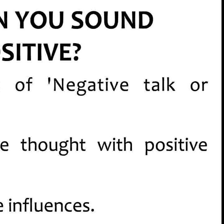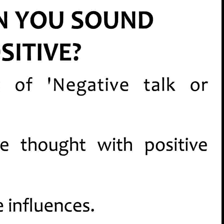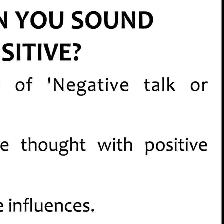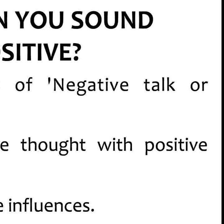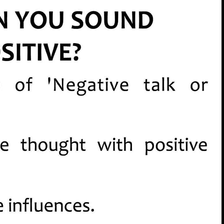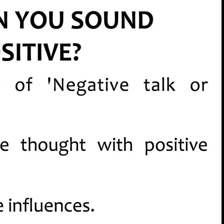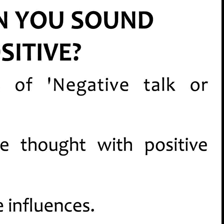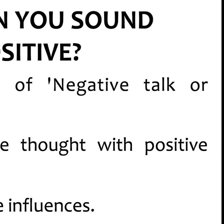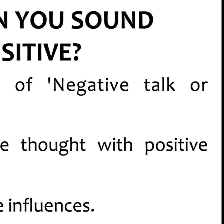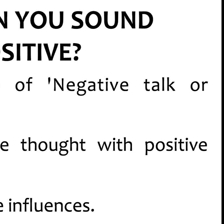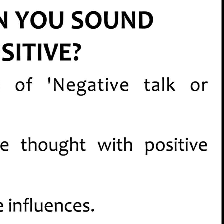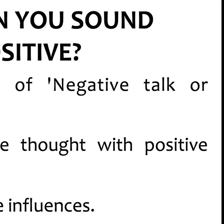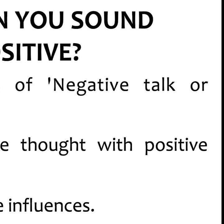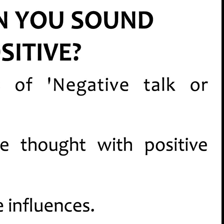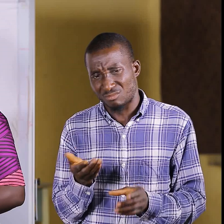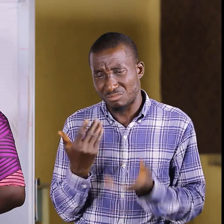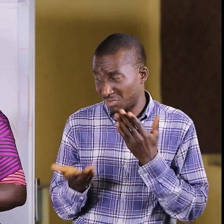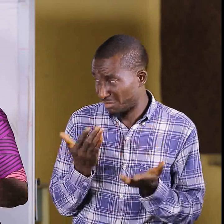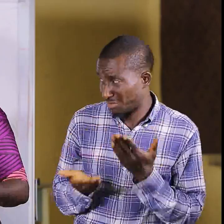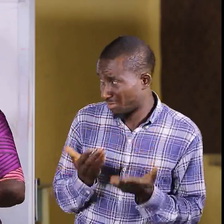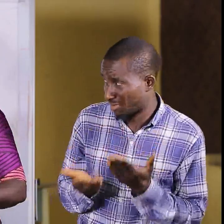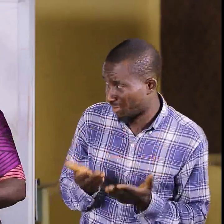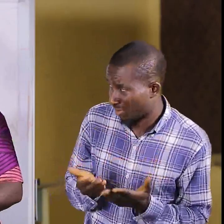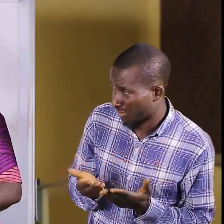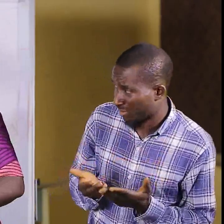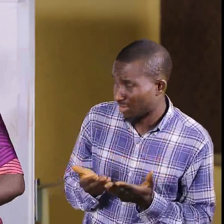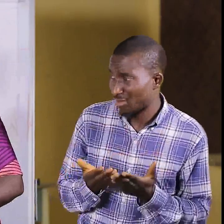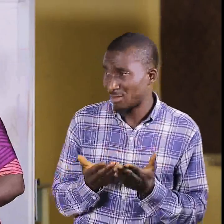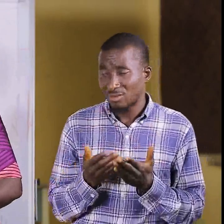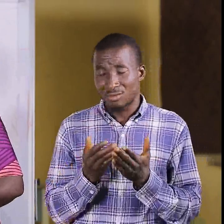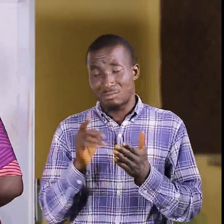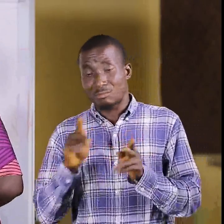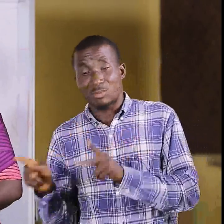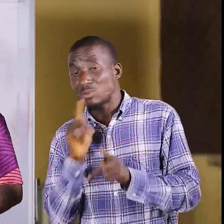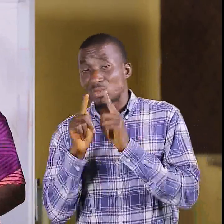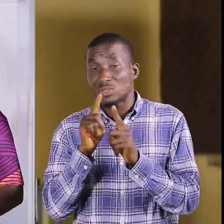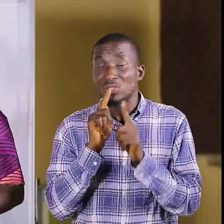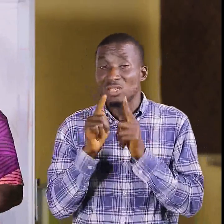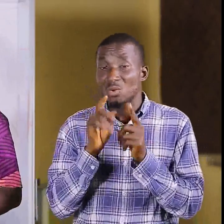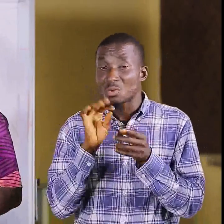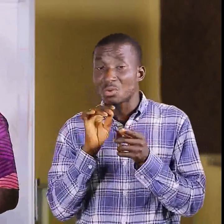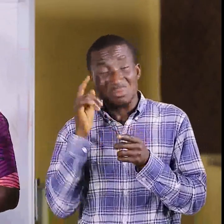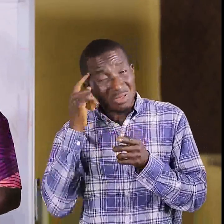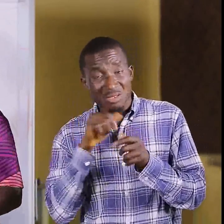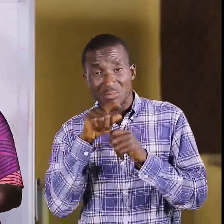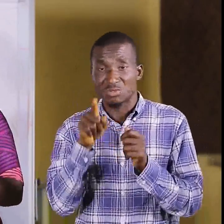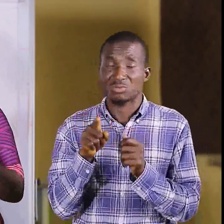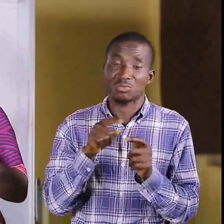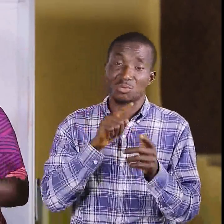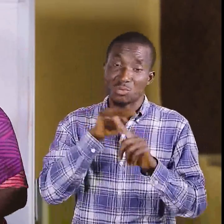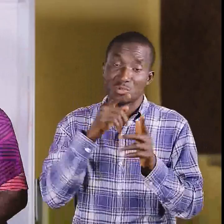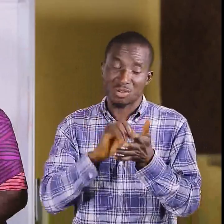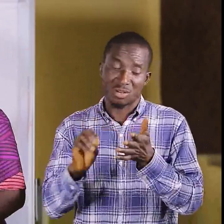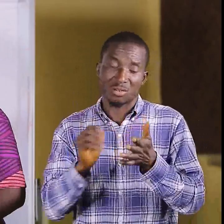of outside influences. You don't have to work based on what other people feel or think. Once you are writing or speaking, it